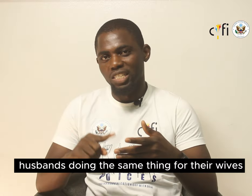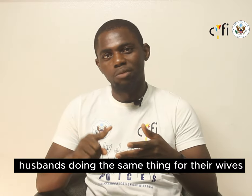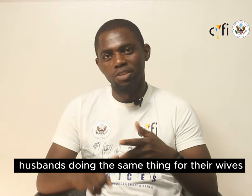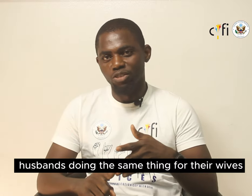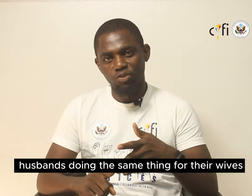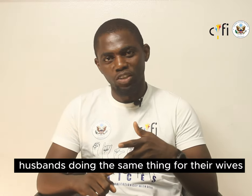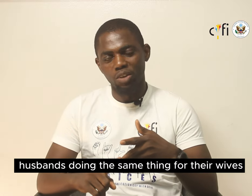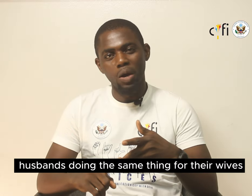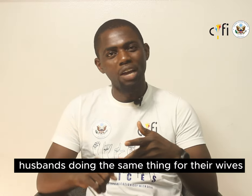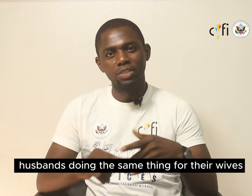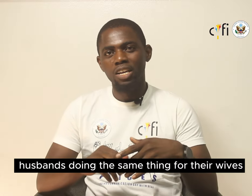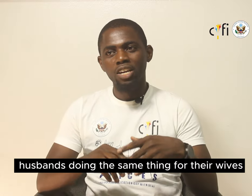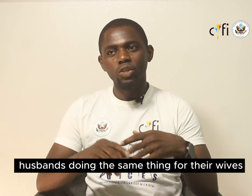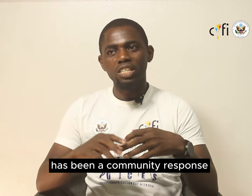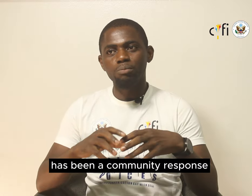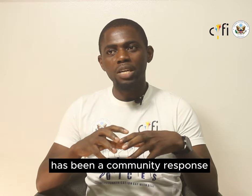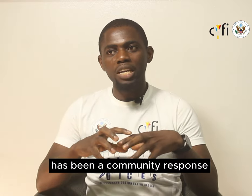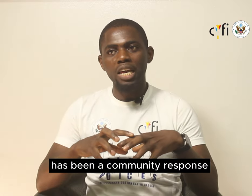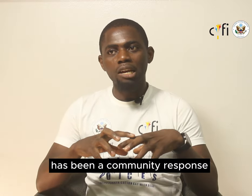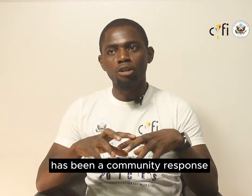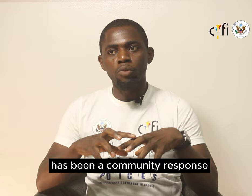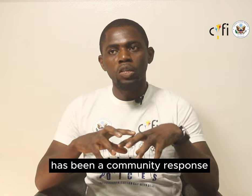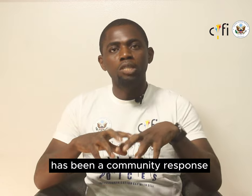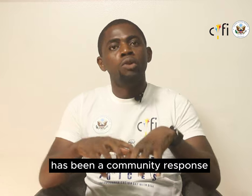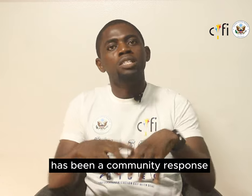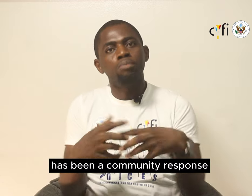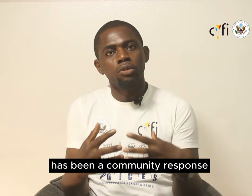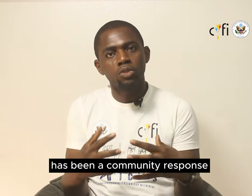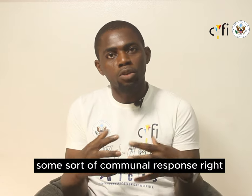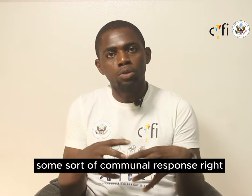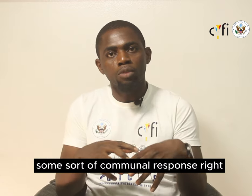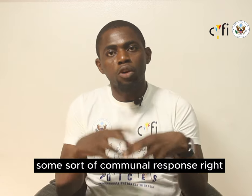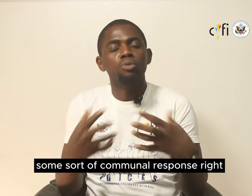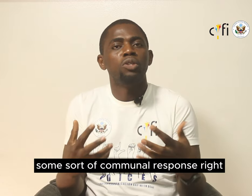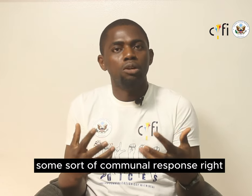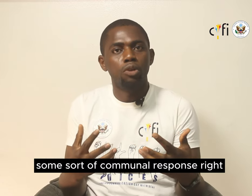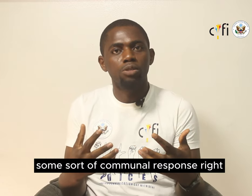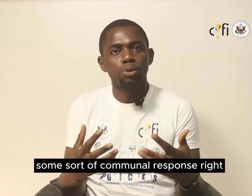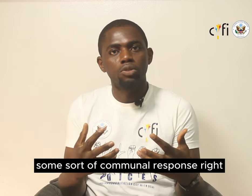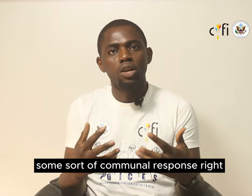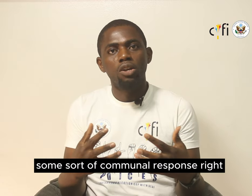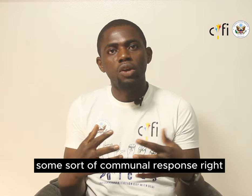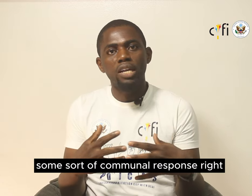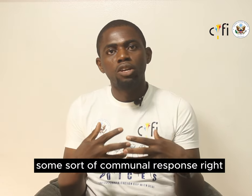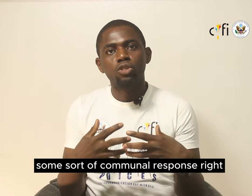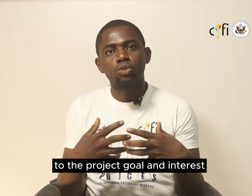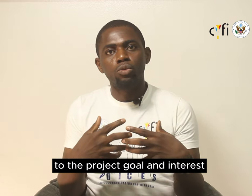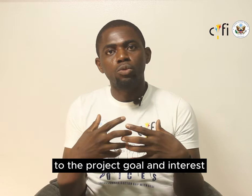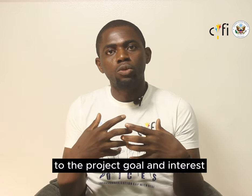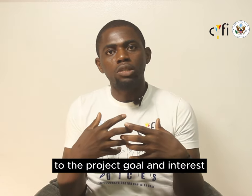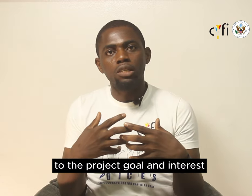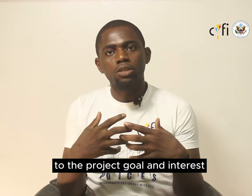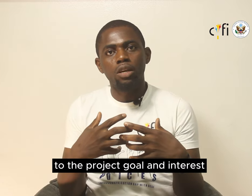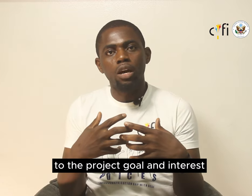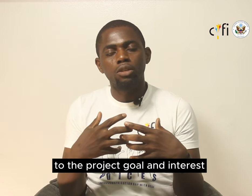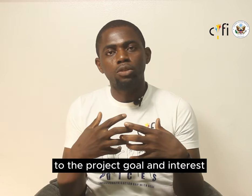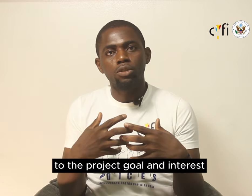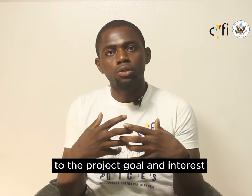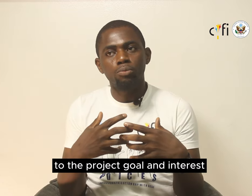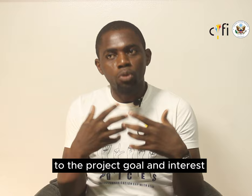same thing for their wives. So it's been a community response, some sort of communal response, right, to these to the